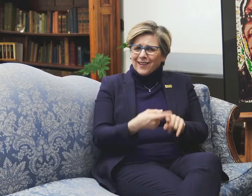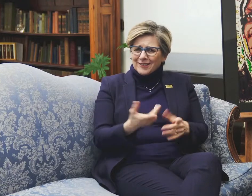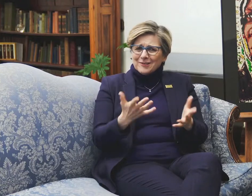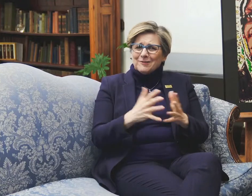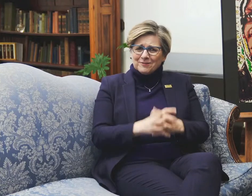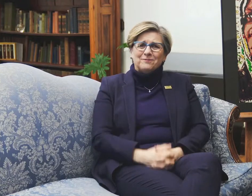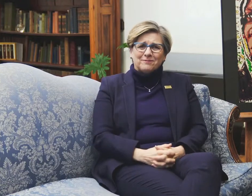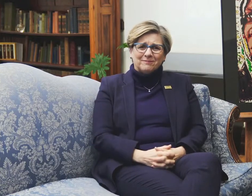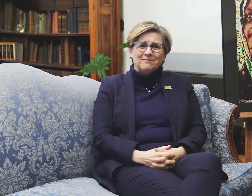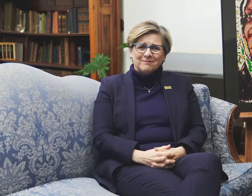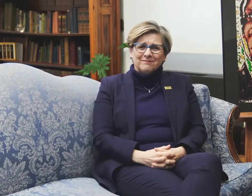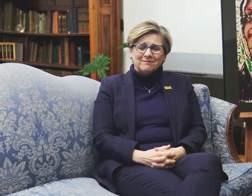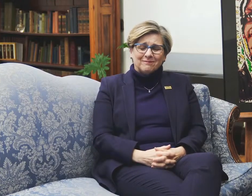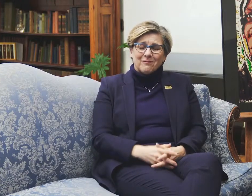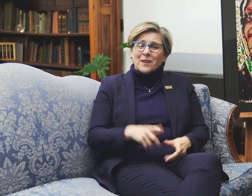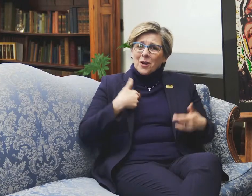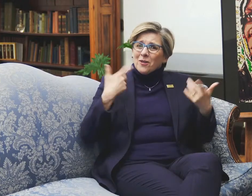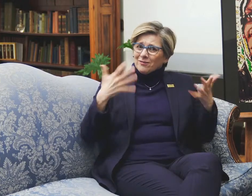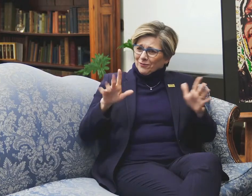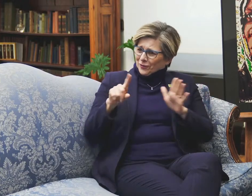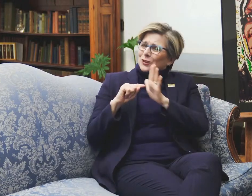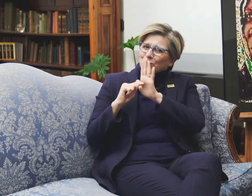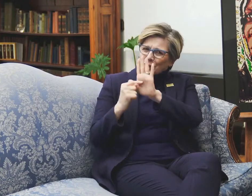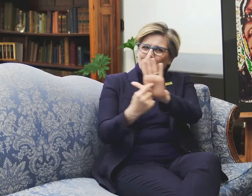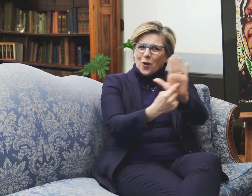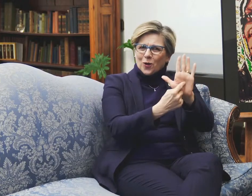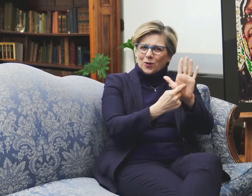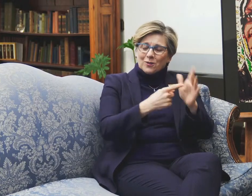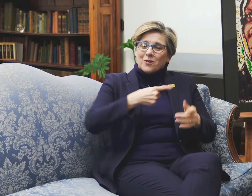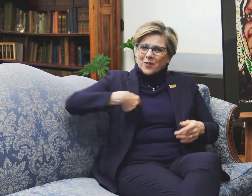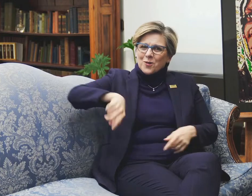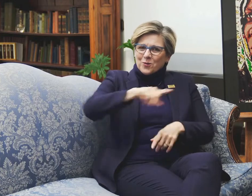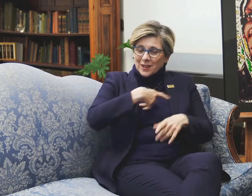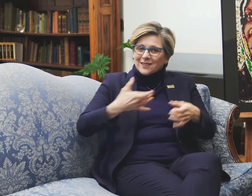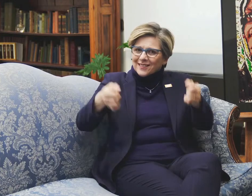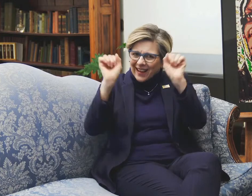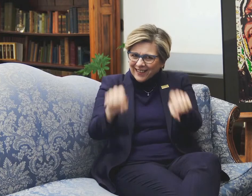always done, and we have shown that we can.